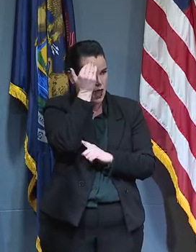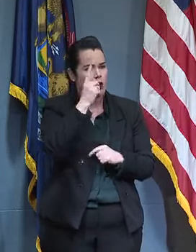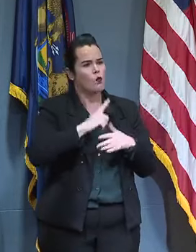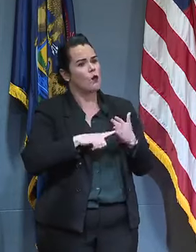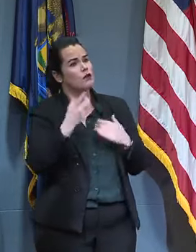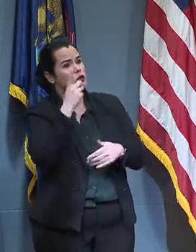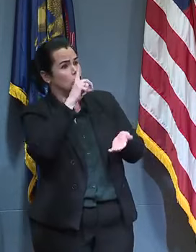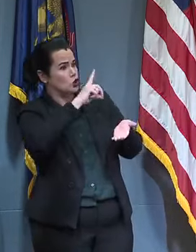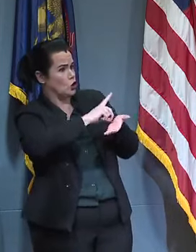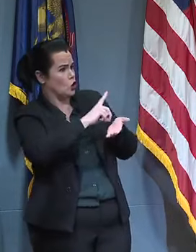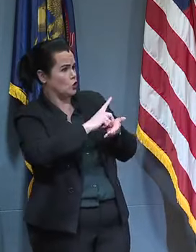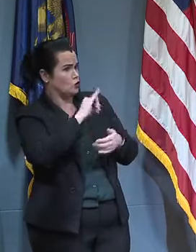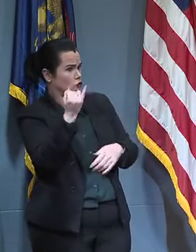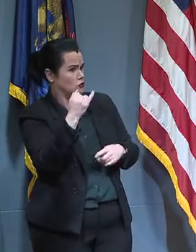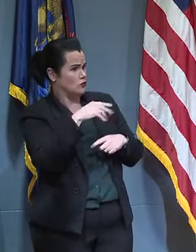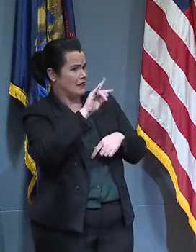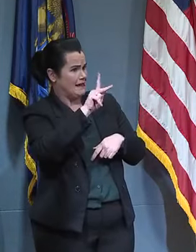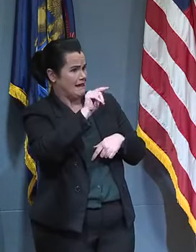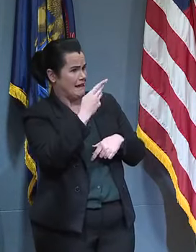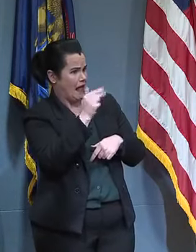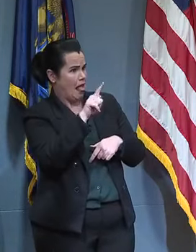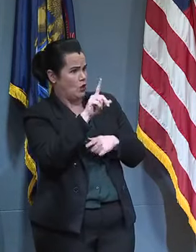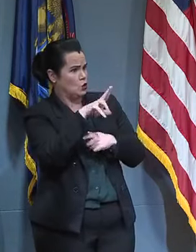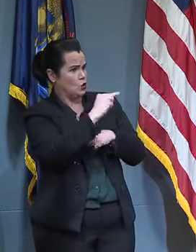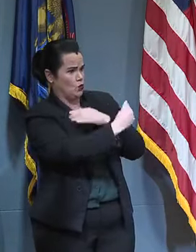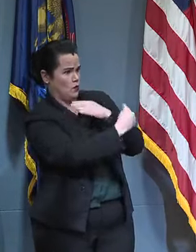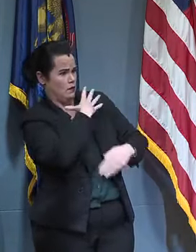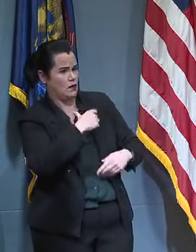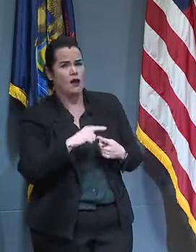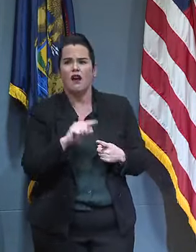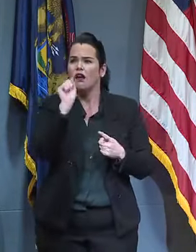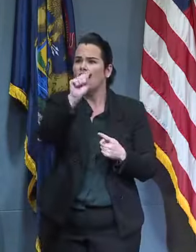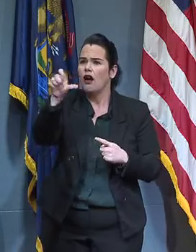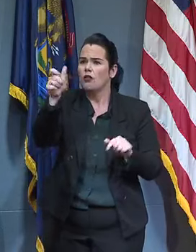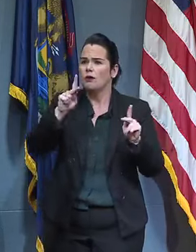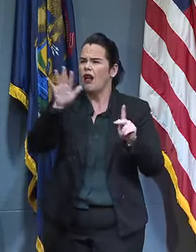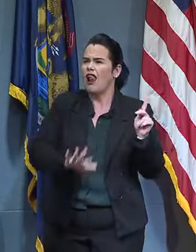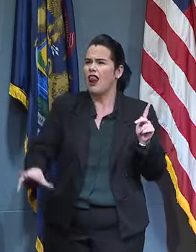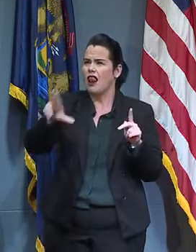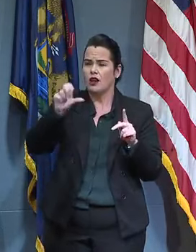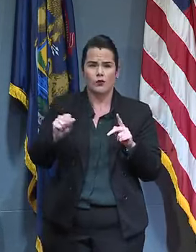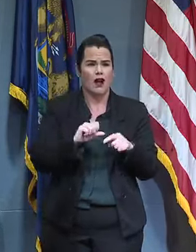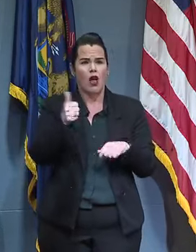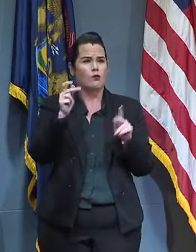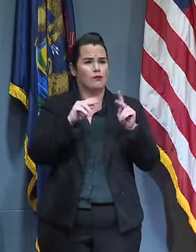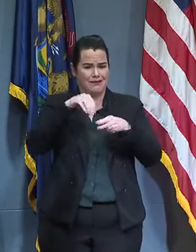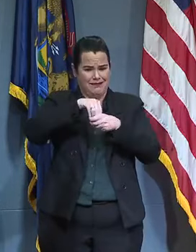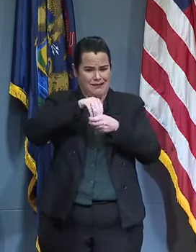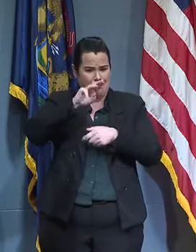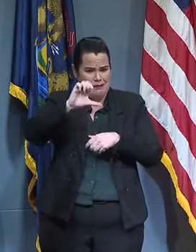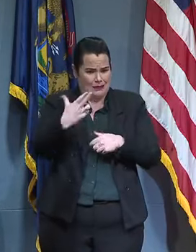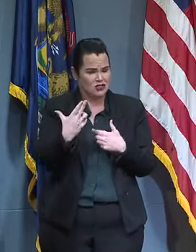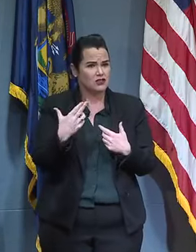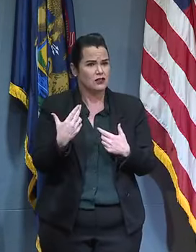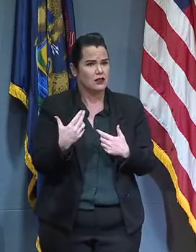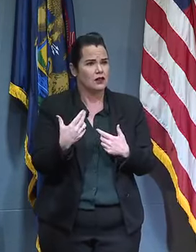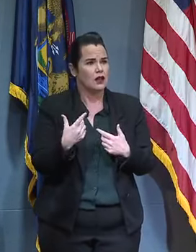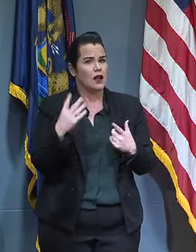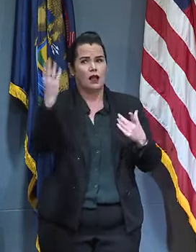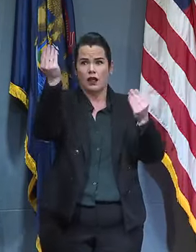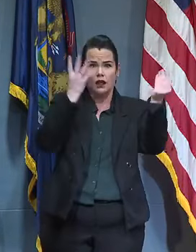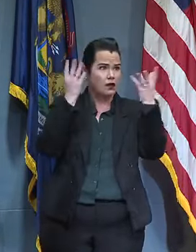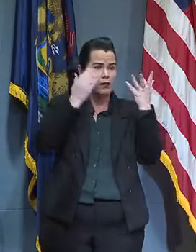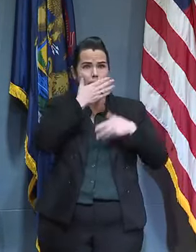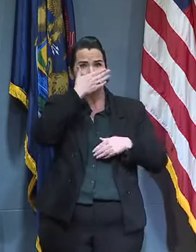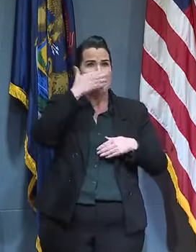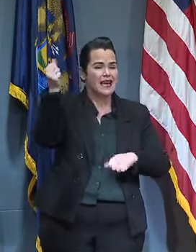and epidemiologists and public health officials across the country and within our state. We're making decisions based on the best medical